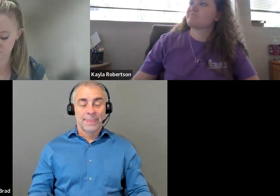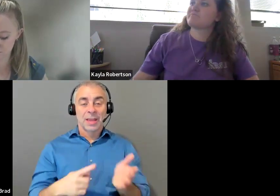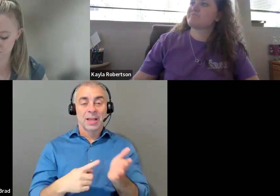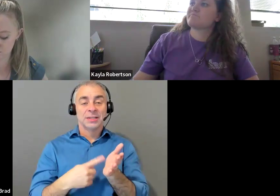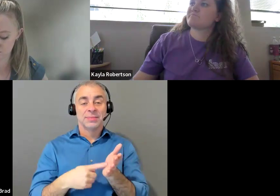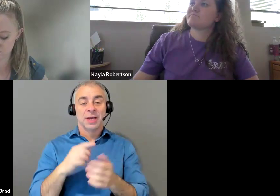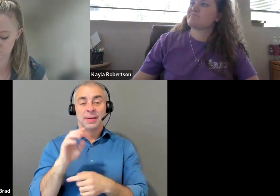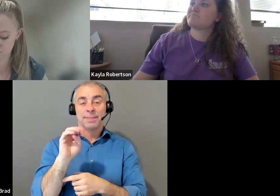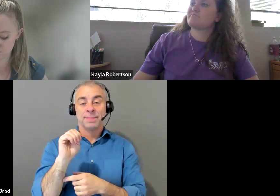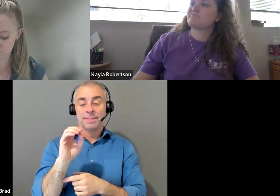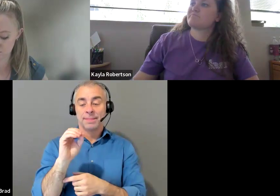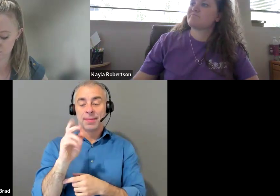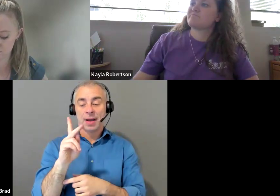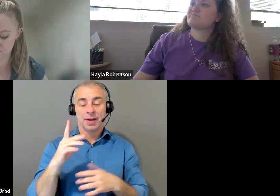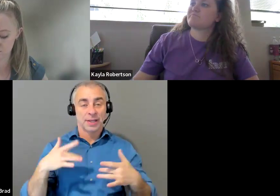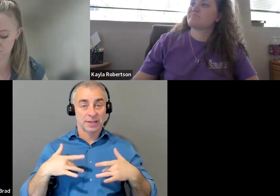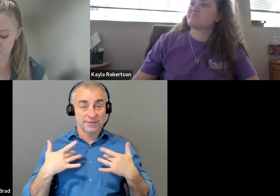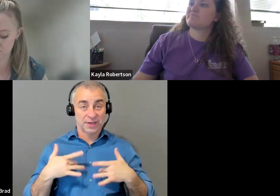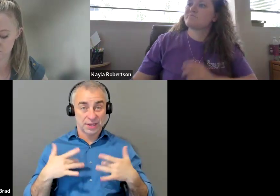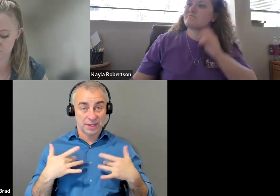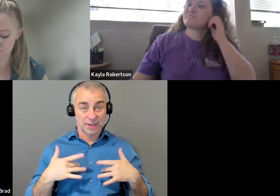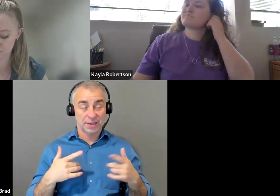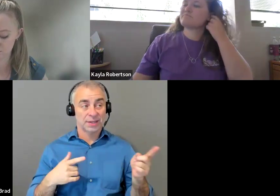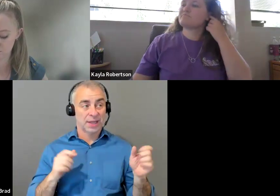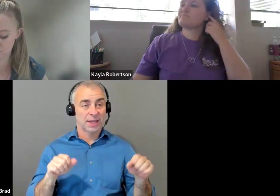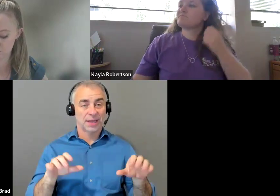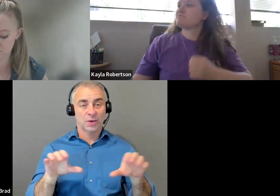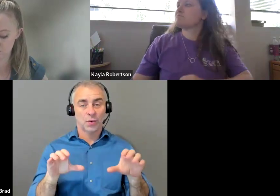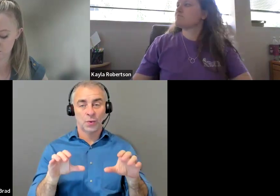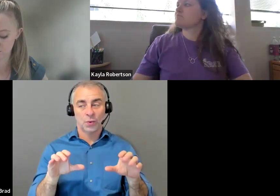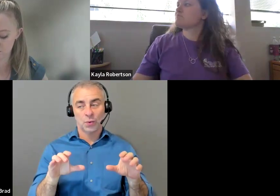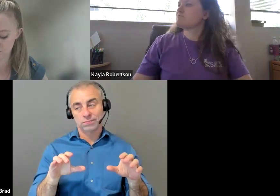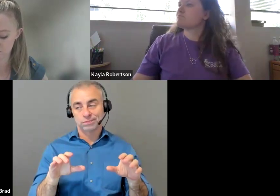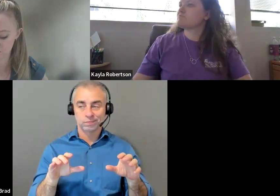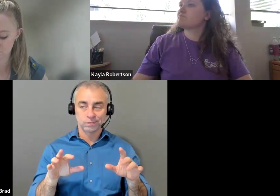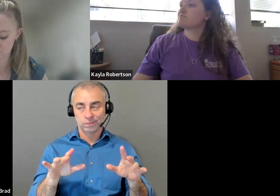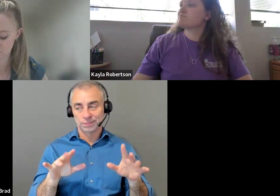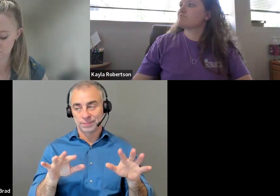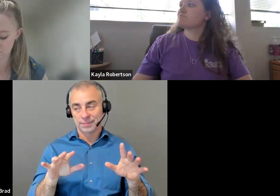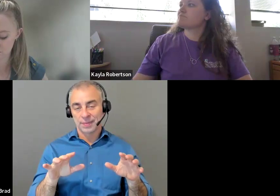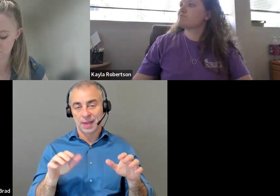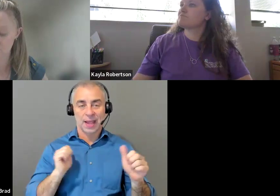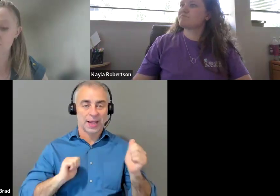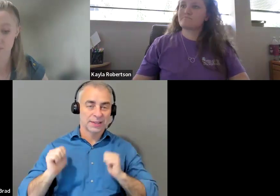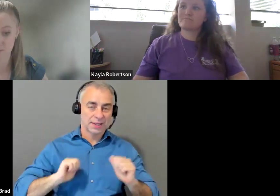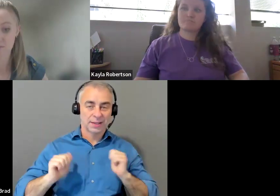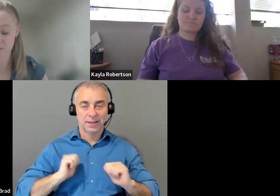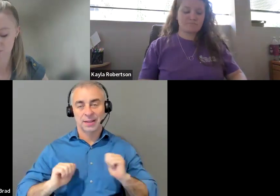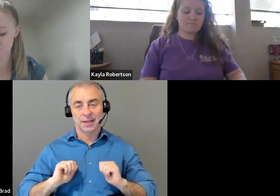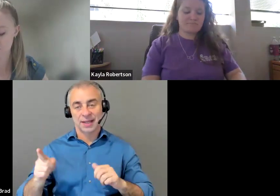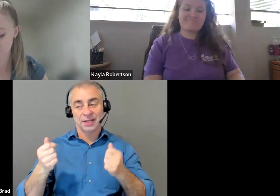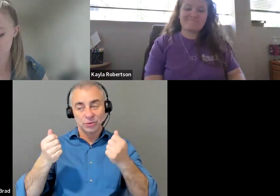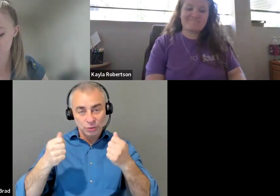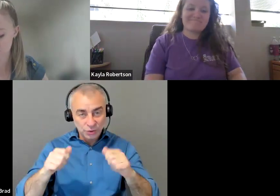activities where they get to do some kind of acting in a way where they get to try it